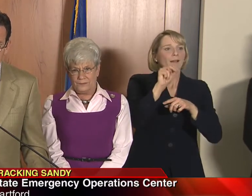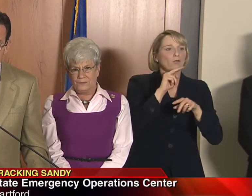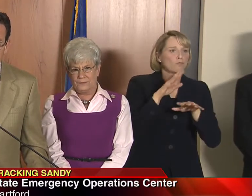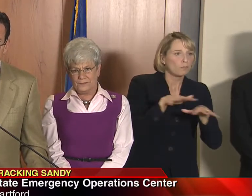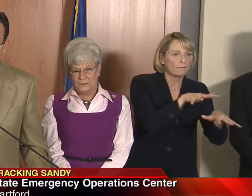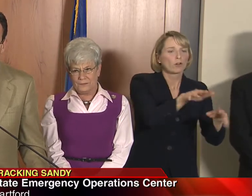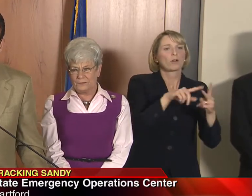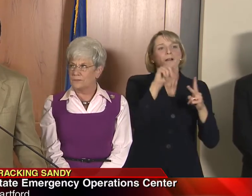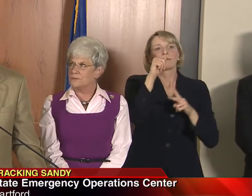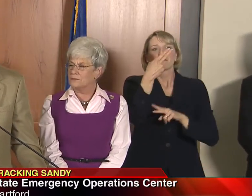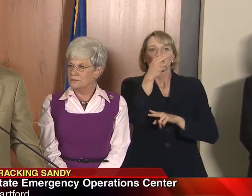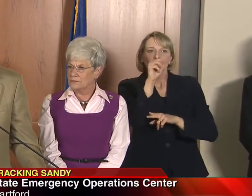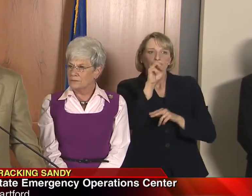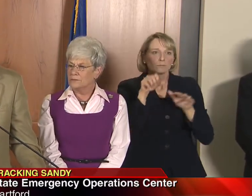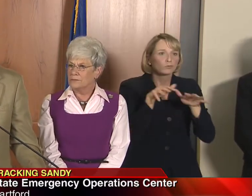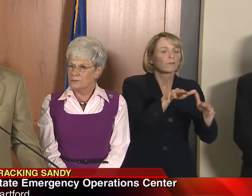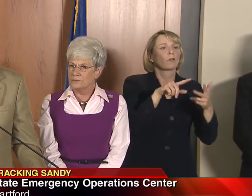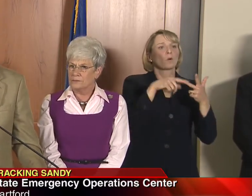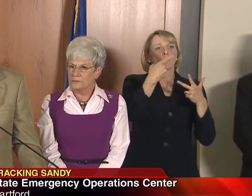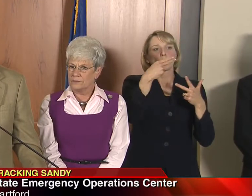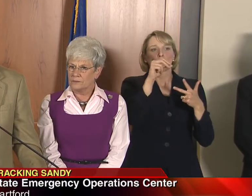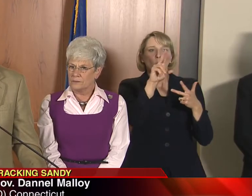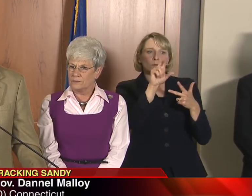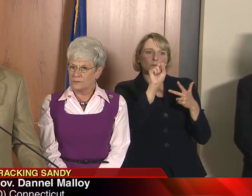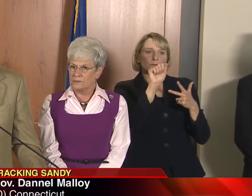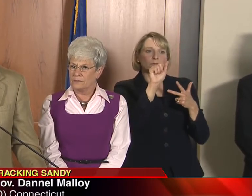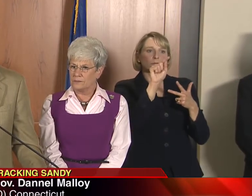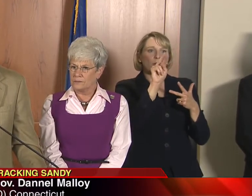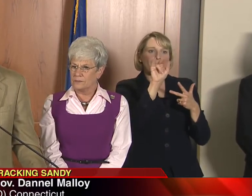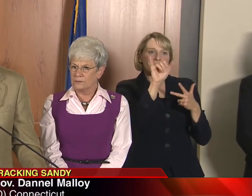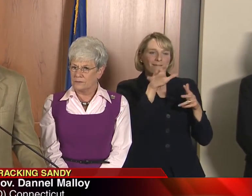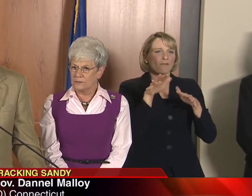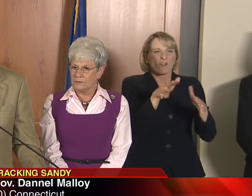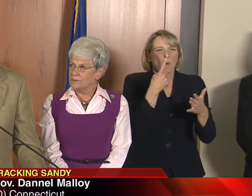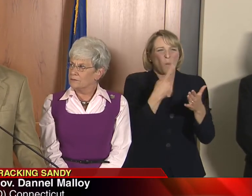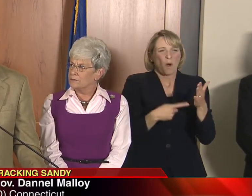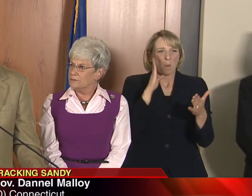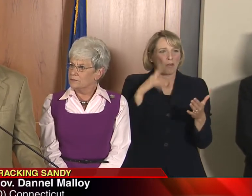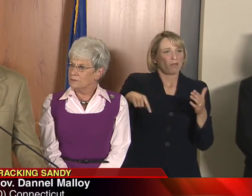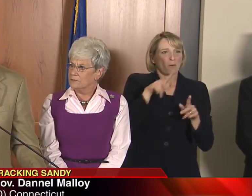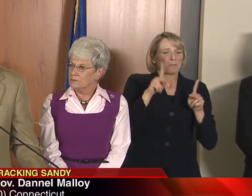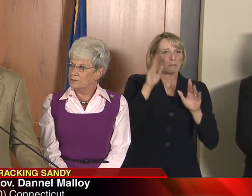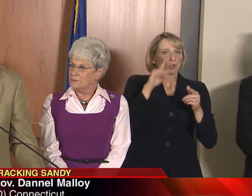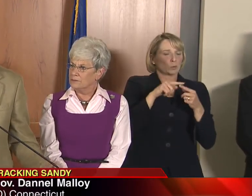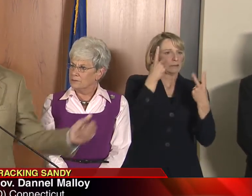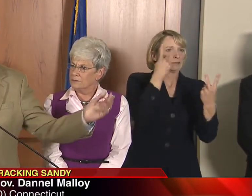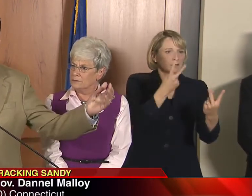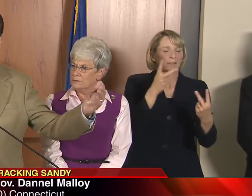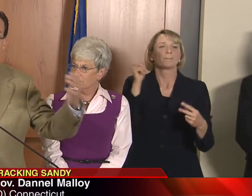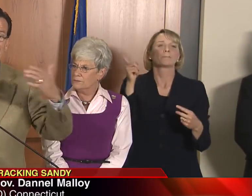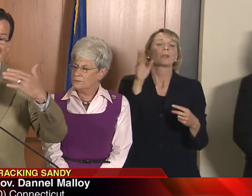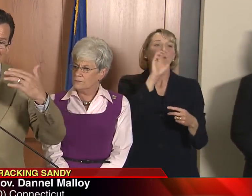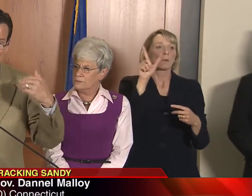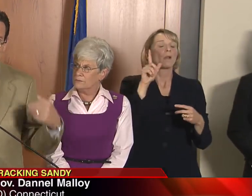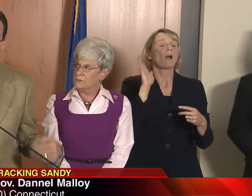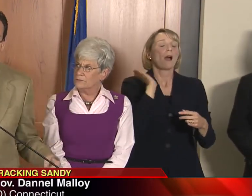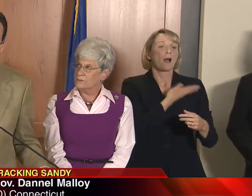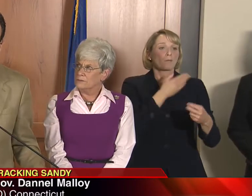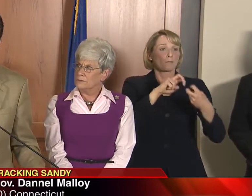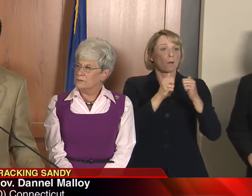all the rivers? Most of our river challenges, as anybody who knows Connecticut history, is water coming